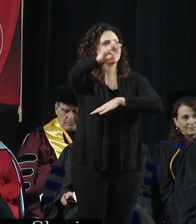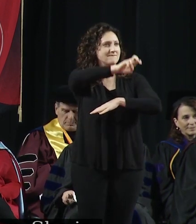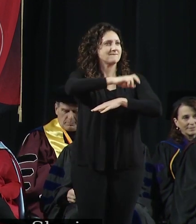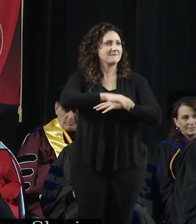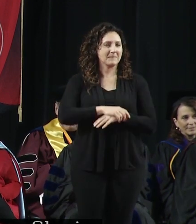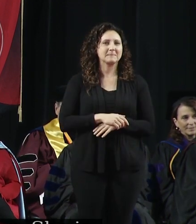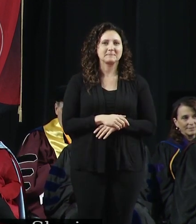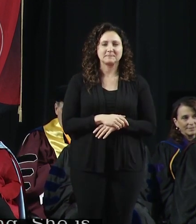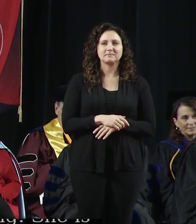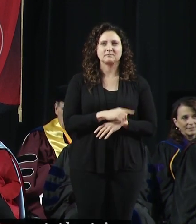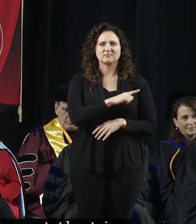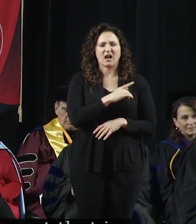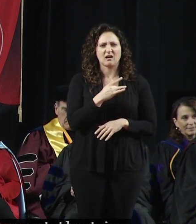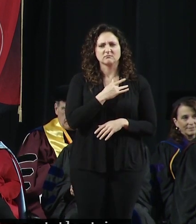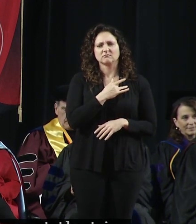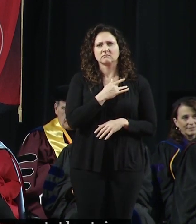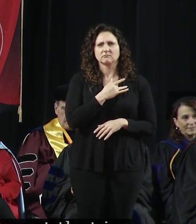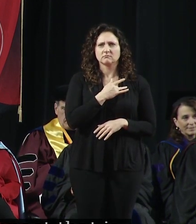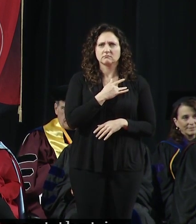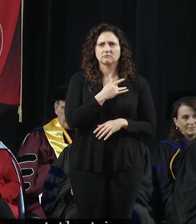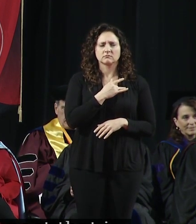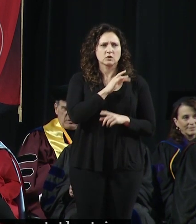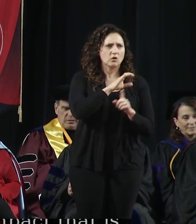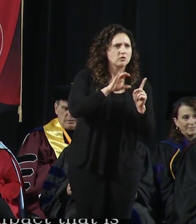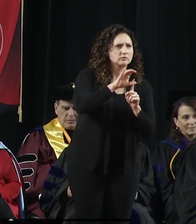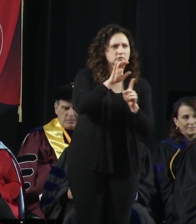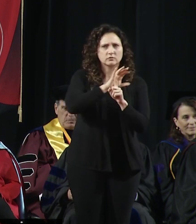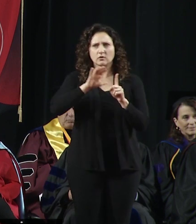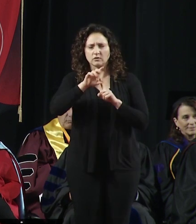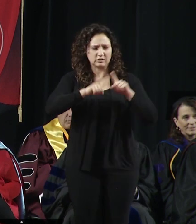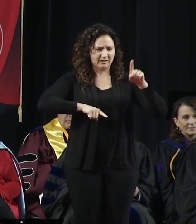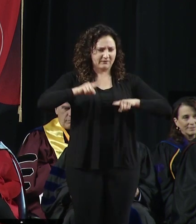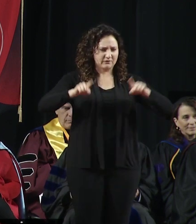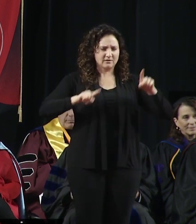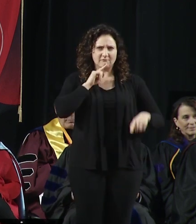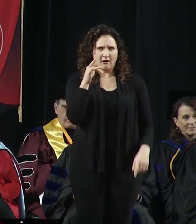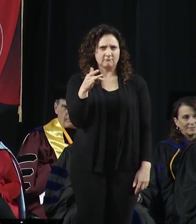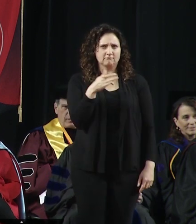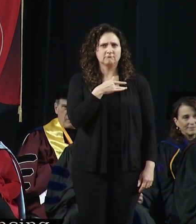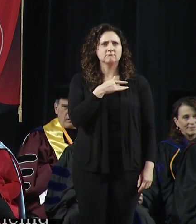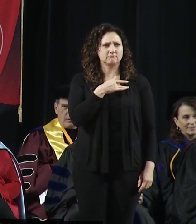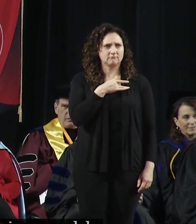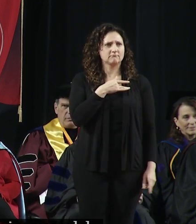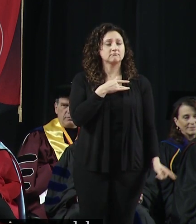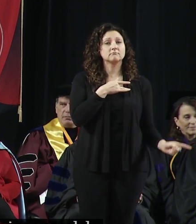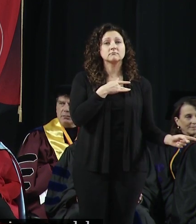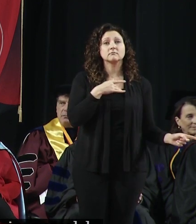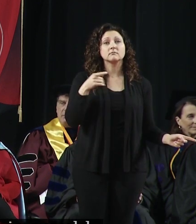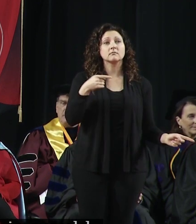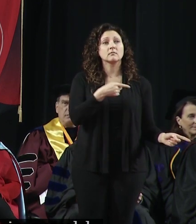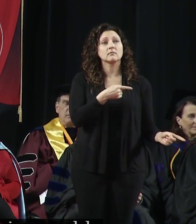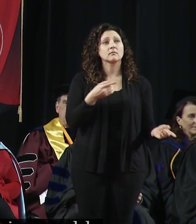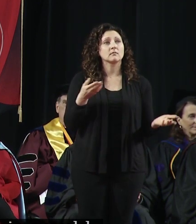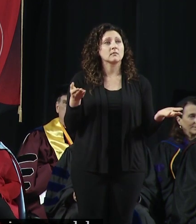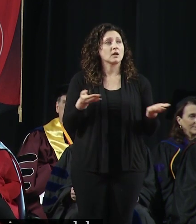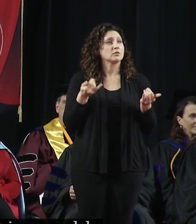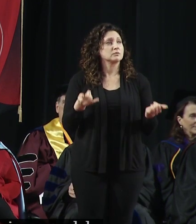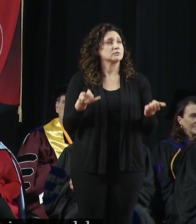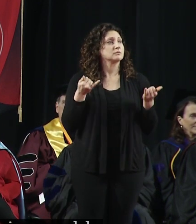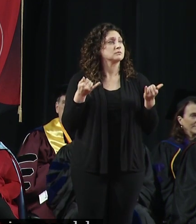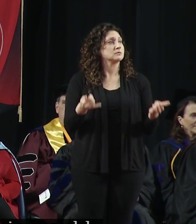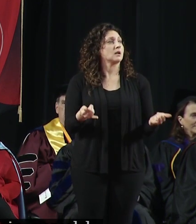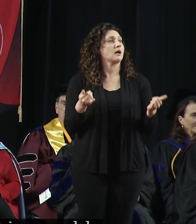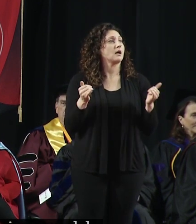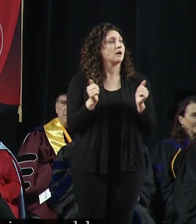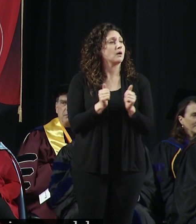impact that is gained from experiencing different cultures. Deja would not be here today, or where she's at